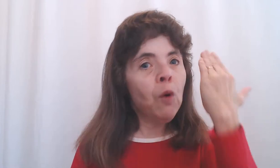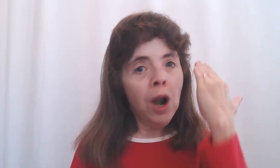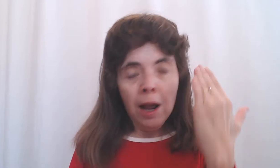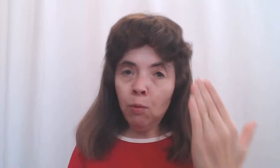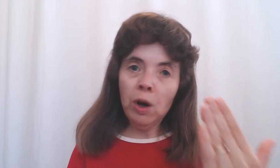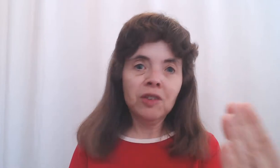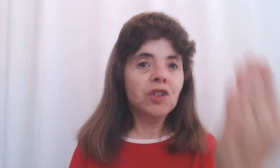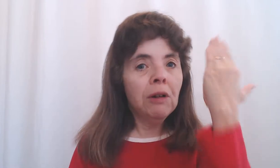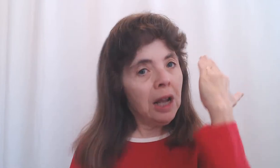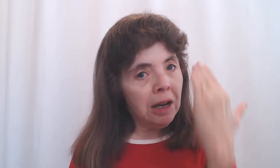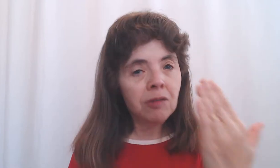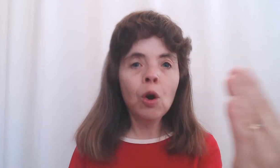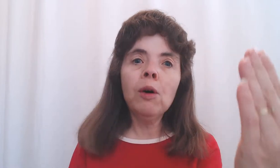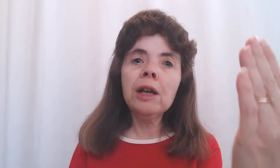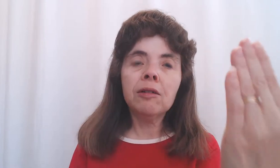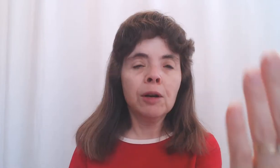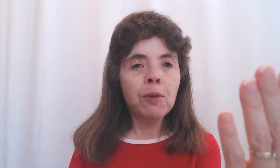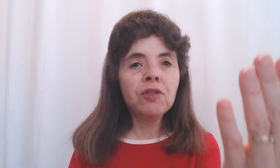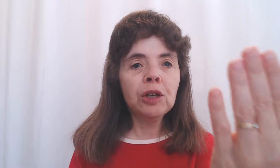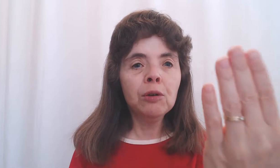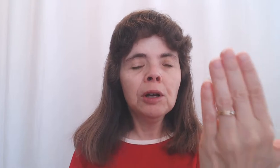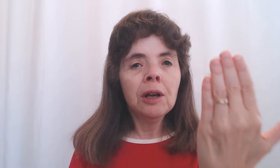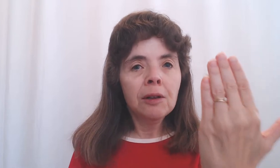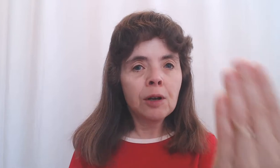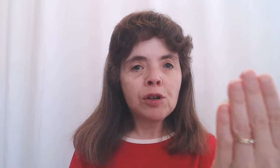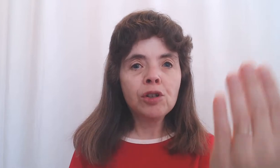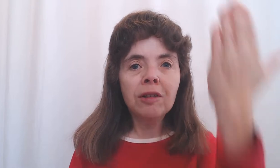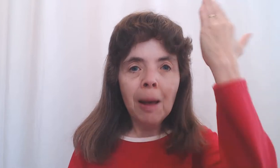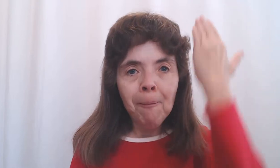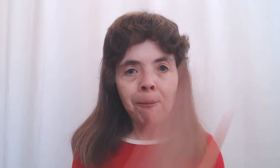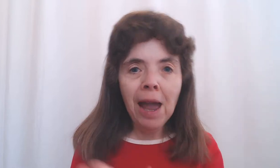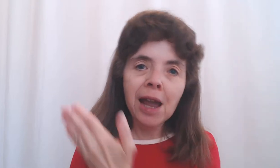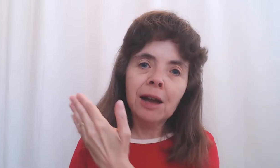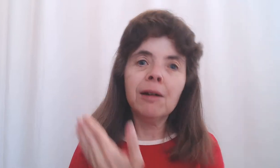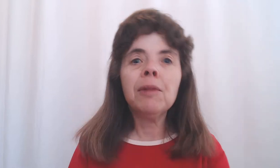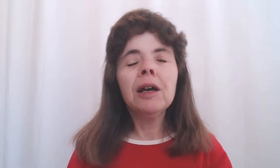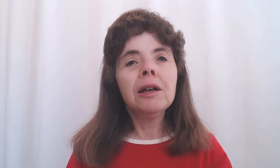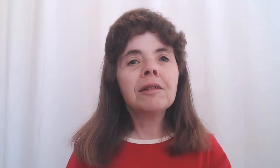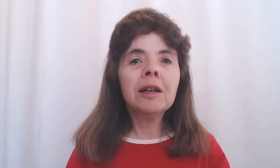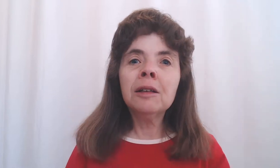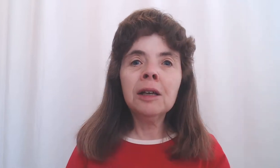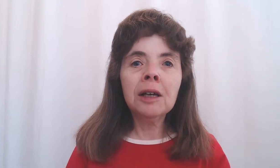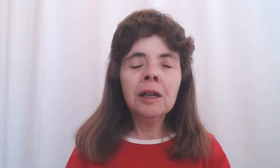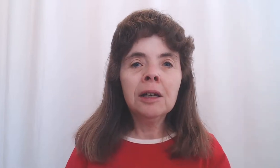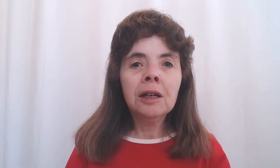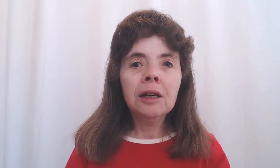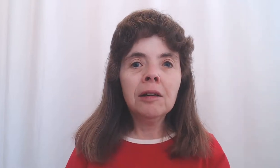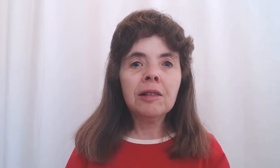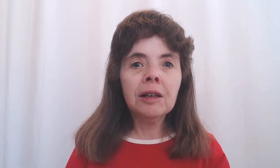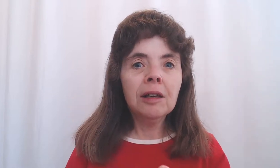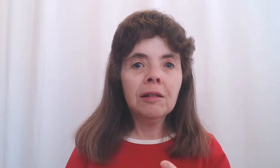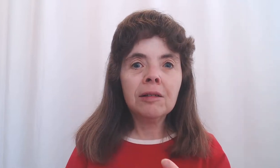for and what he's doing. And he's going, he's going to persecute the Christians. And bam, suddenly he's